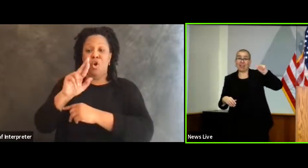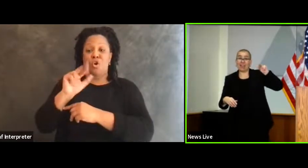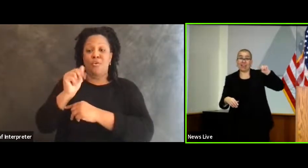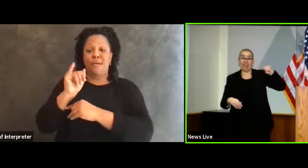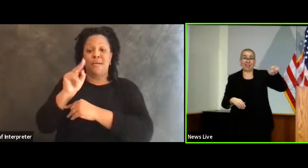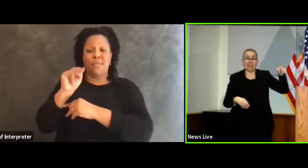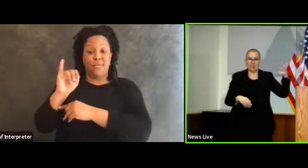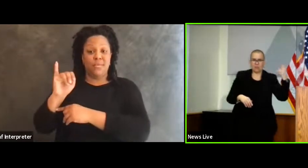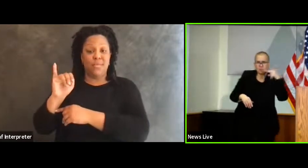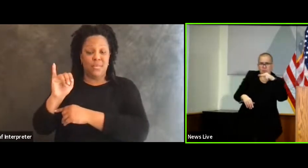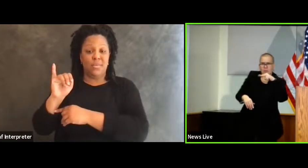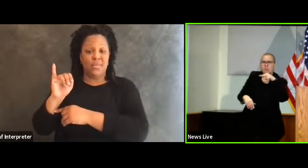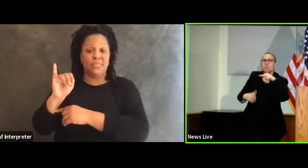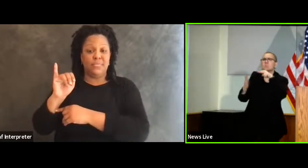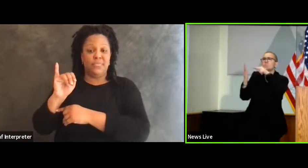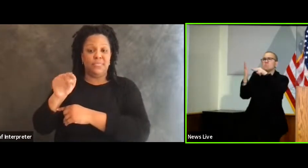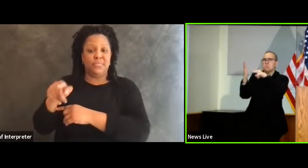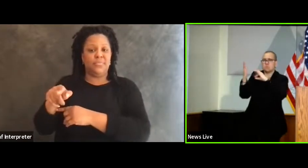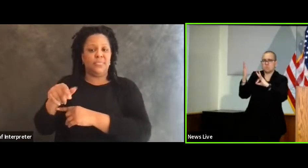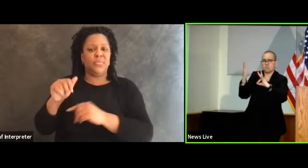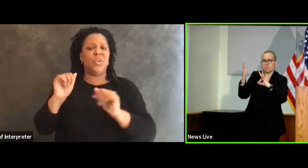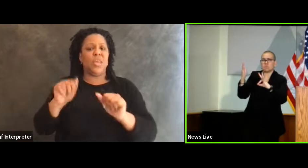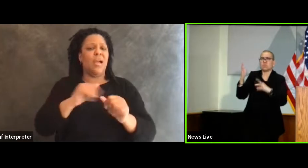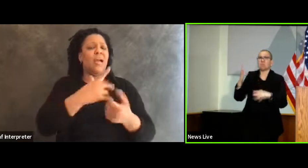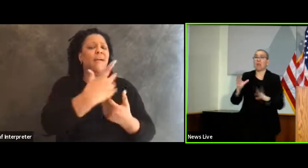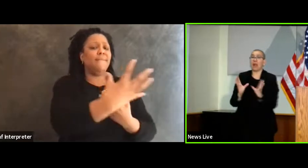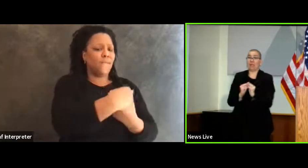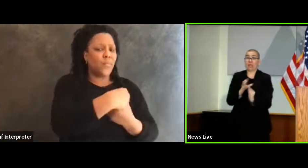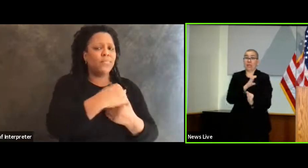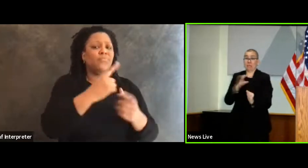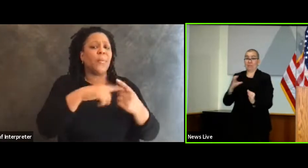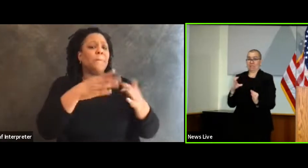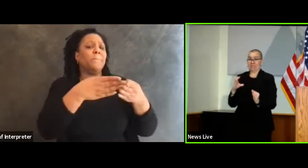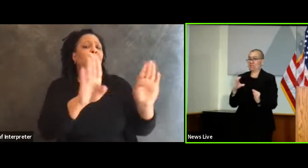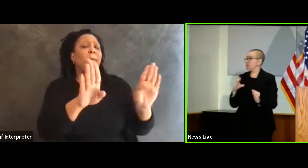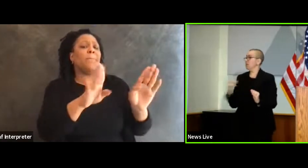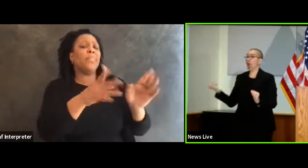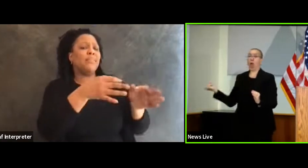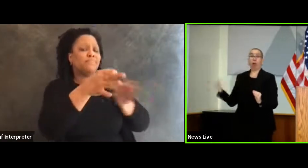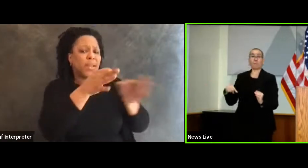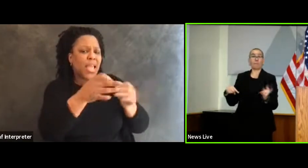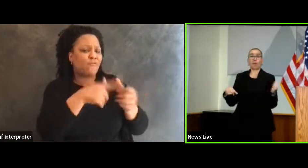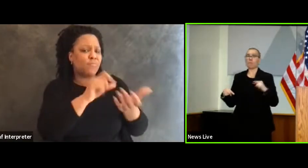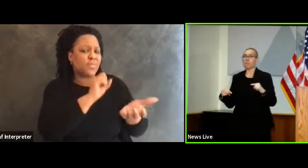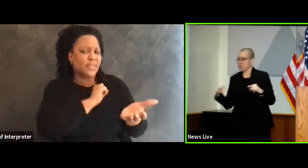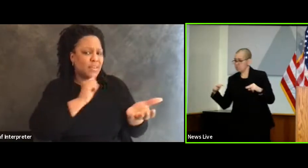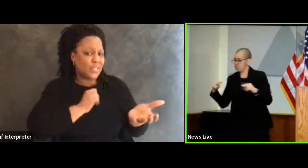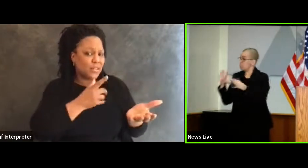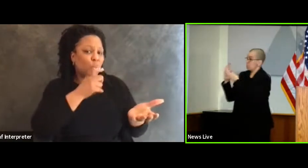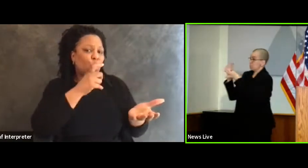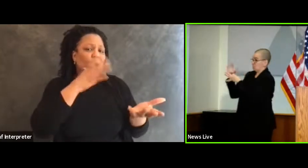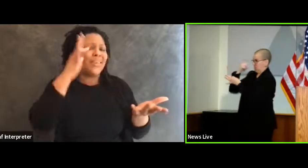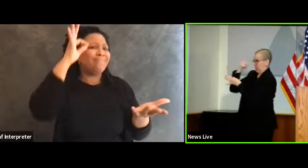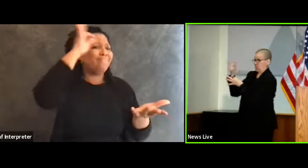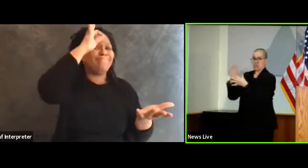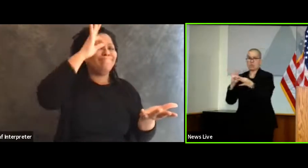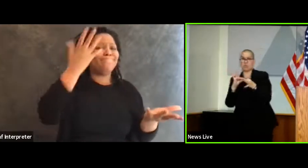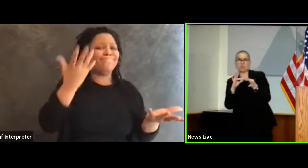to bring members of the public in and help explain to the senators who aren't as familiar what's in our bill and why it's